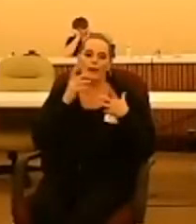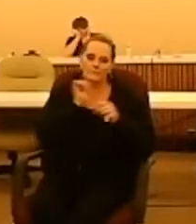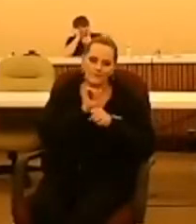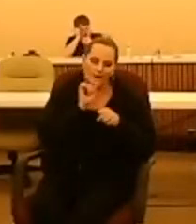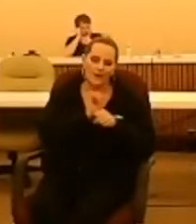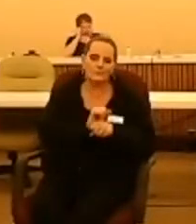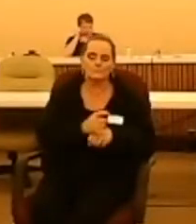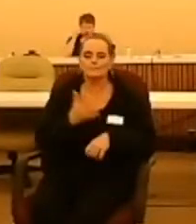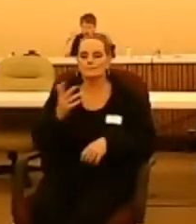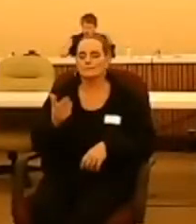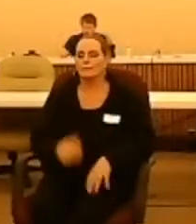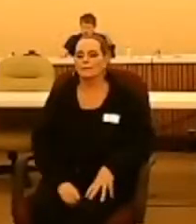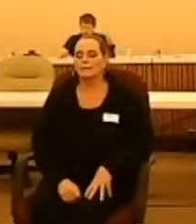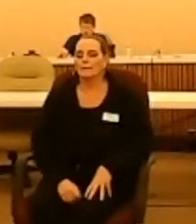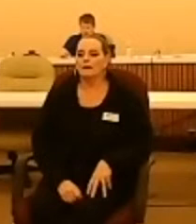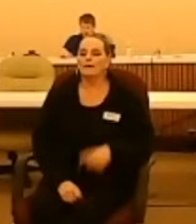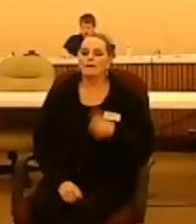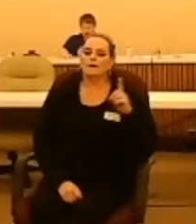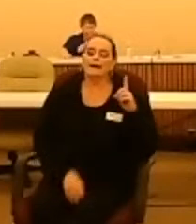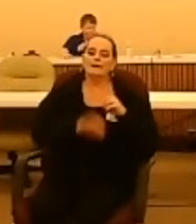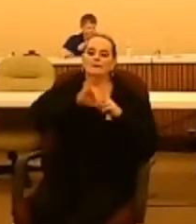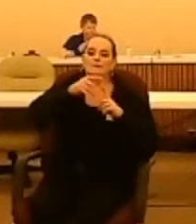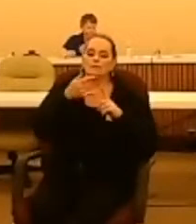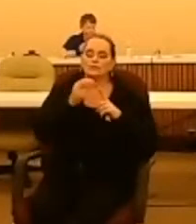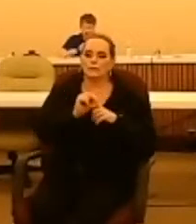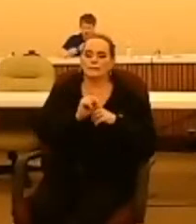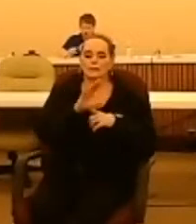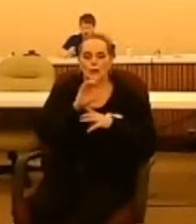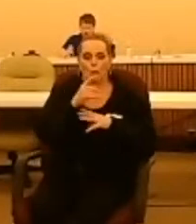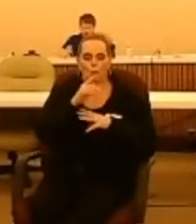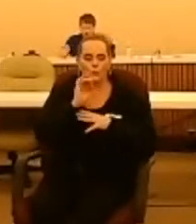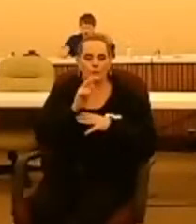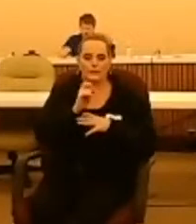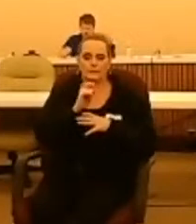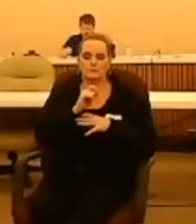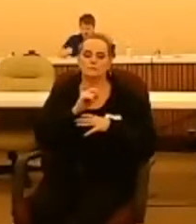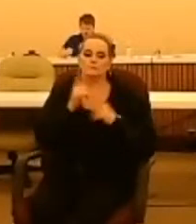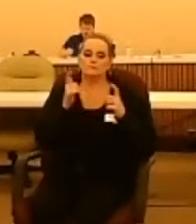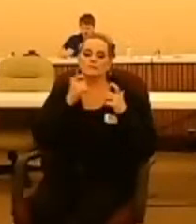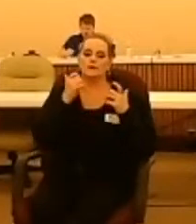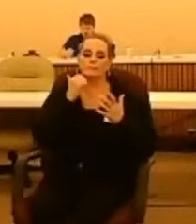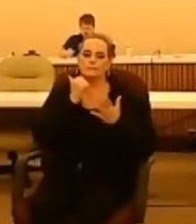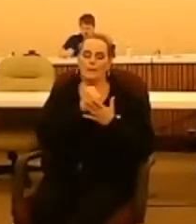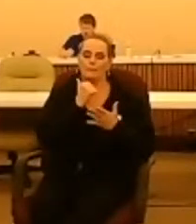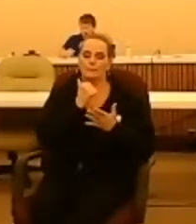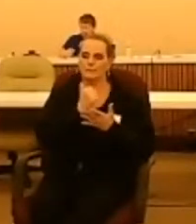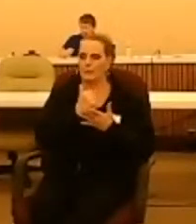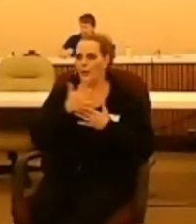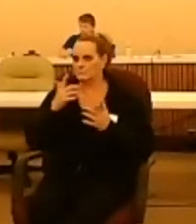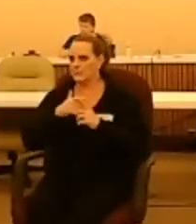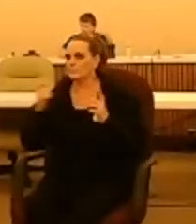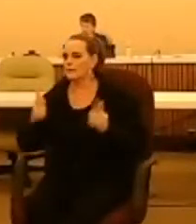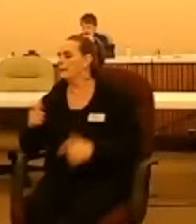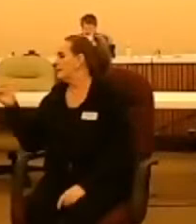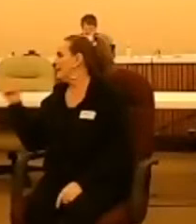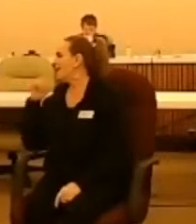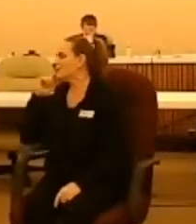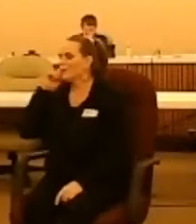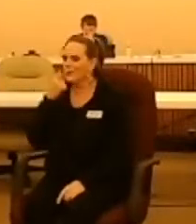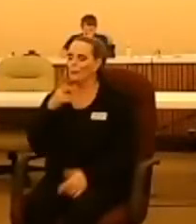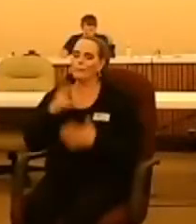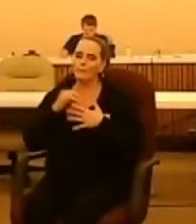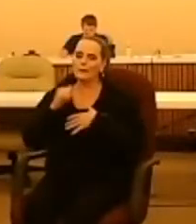heart into this. And Jason Kulik also helped a bunch when we were redoing this, so. Great. It's a really cool project. Yep. Yes.